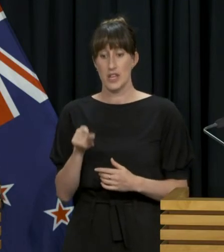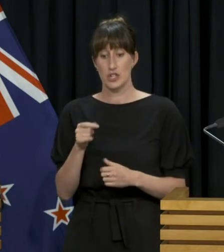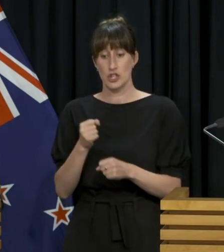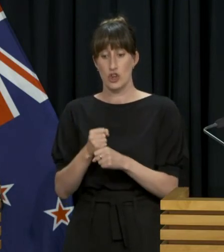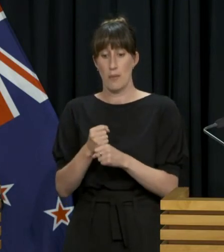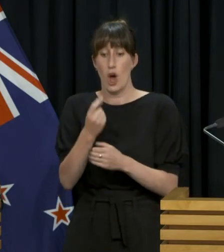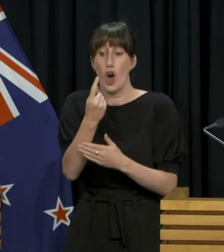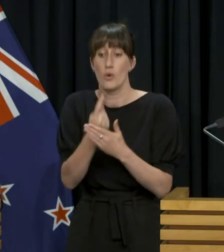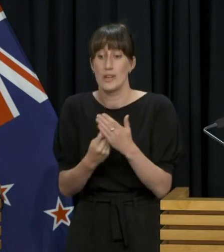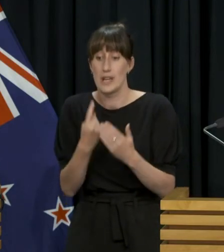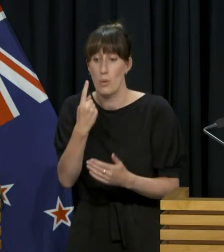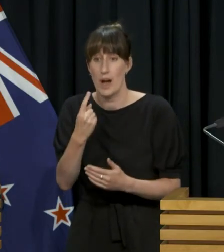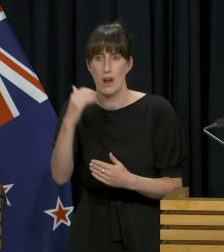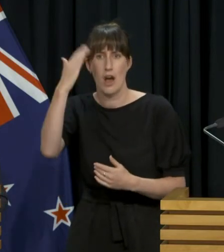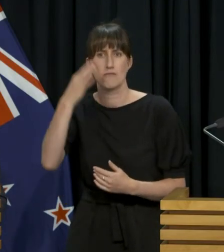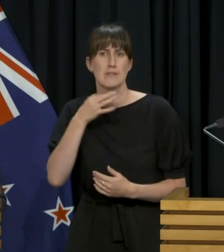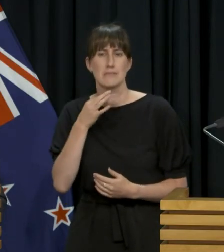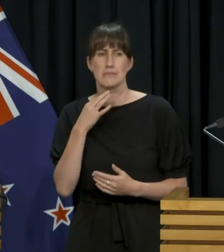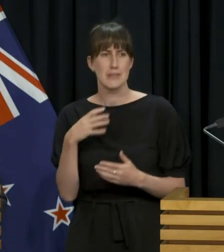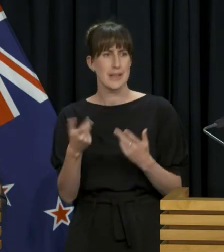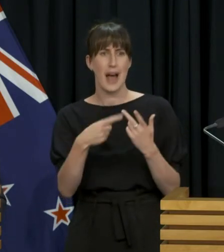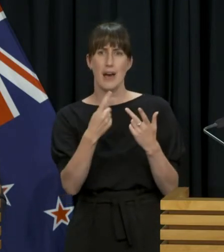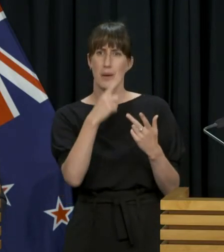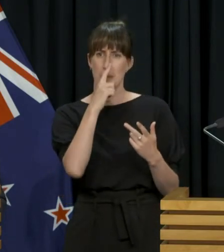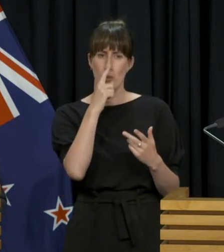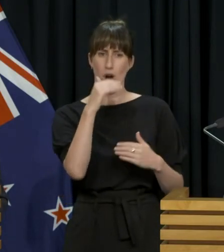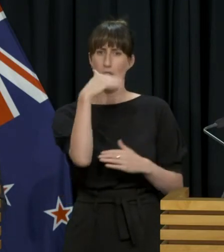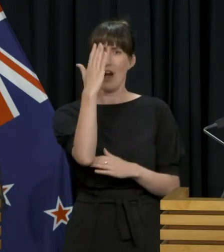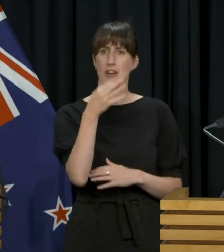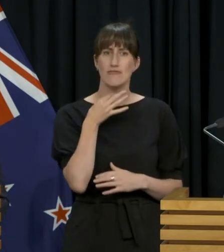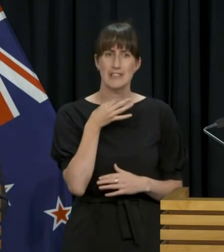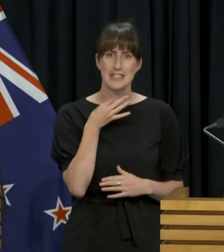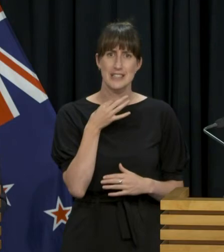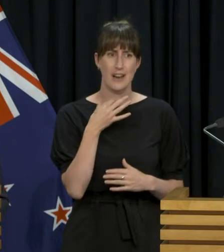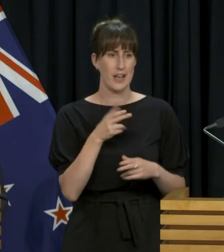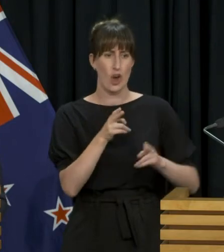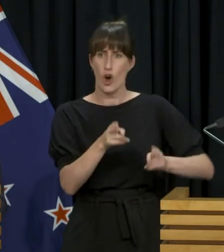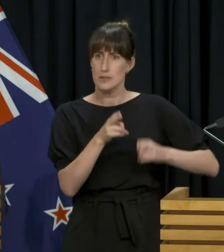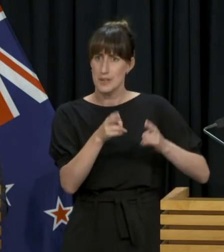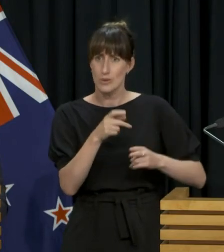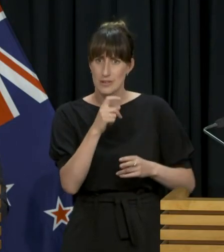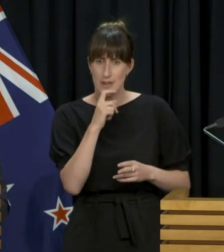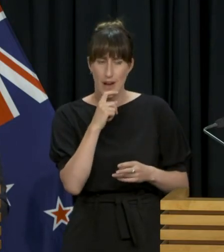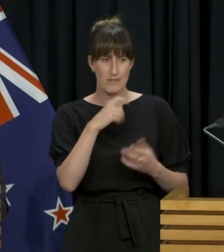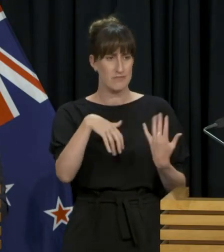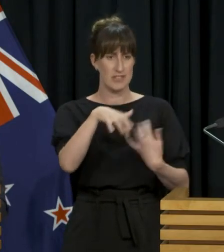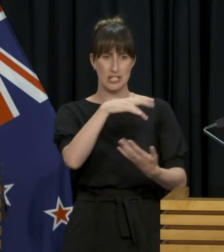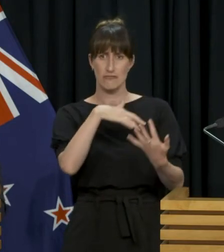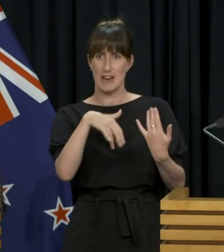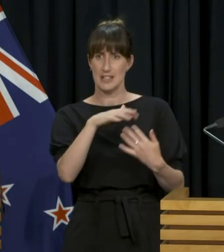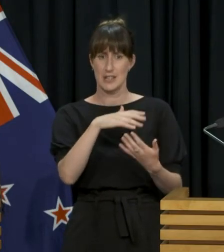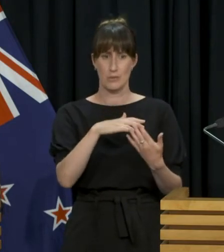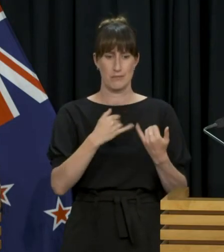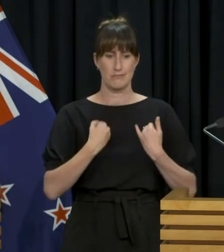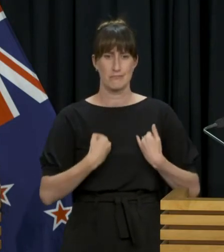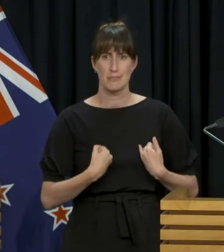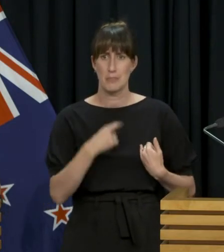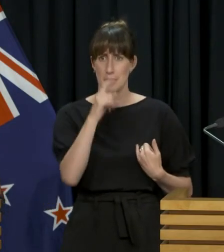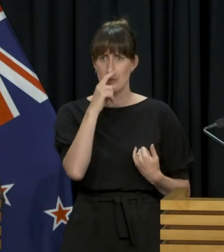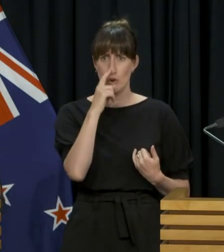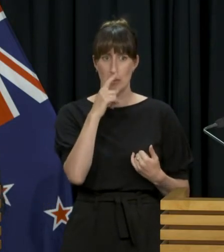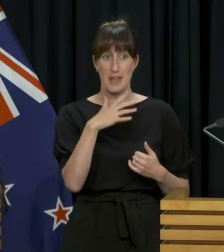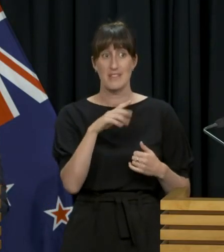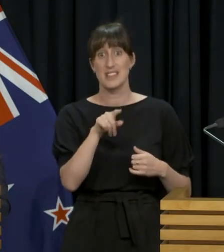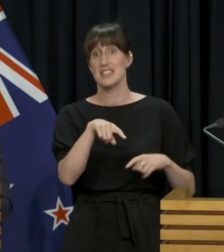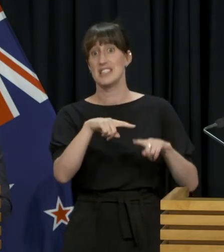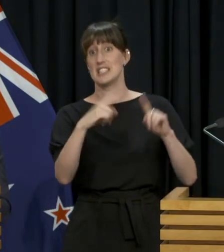our health system. There'll be people working in comparable roles, say in hospitals and so on, where they're also interacting with people who are unwell and who may have other